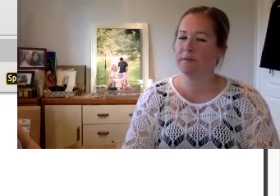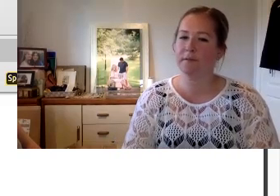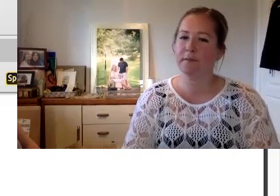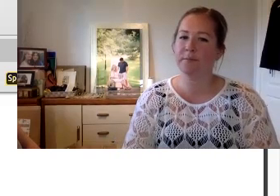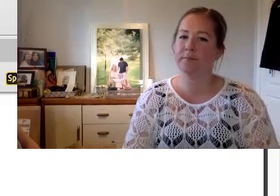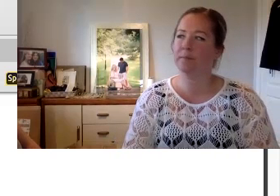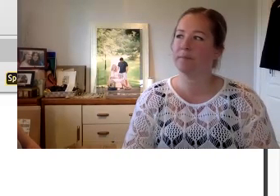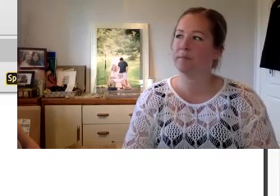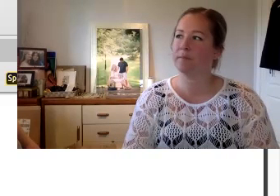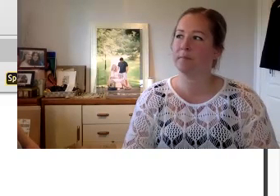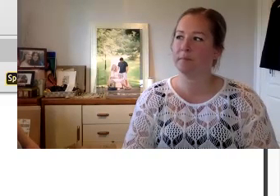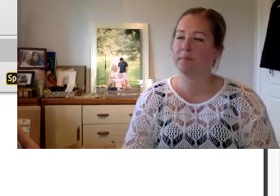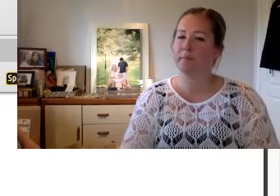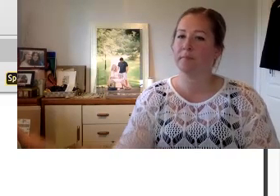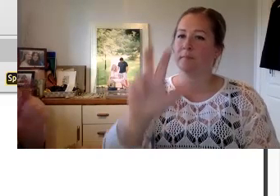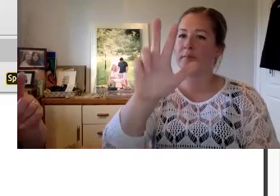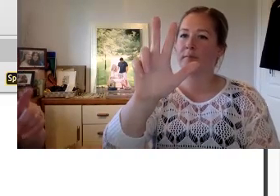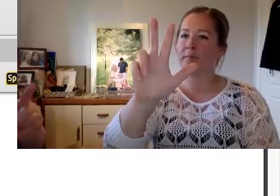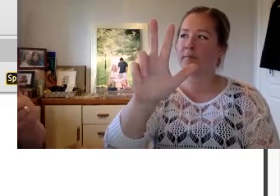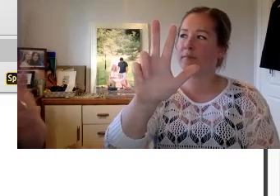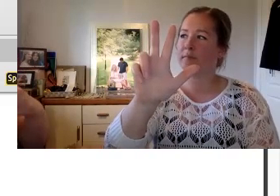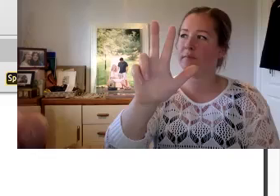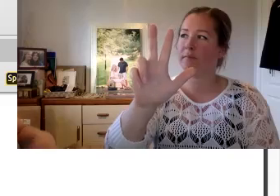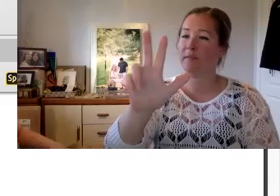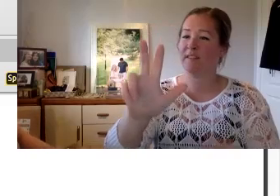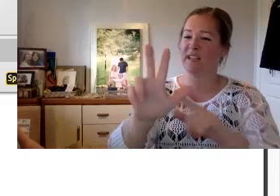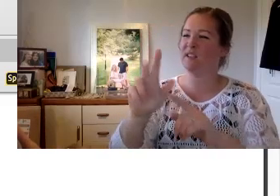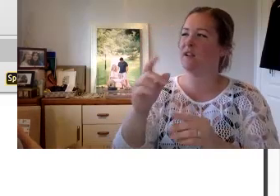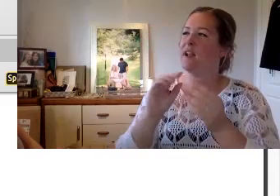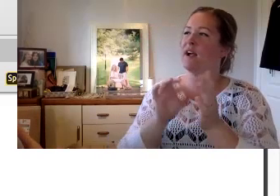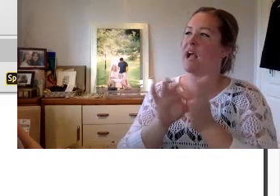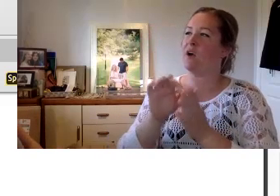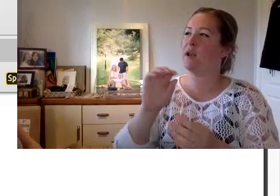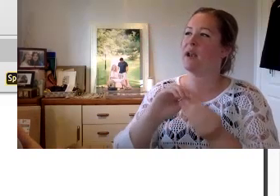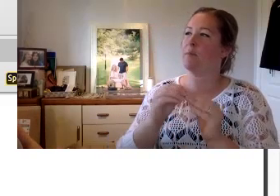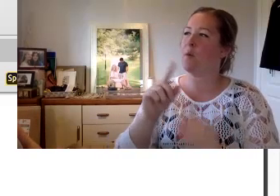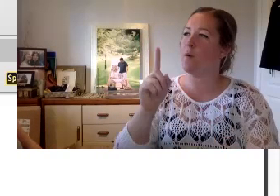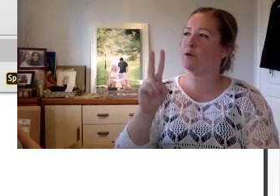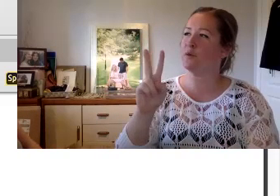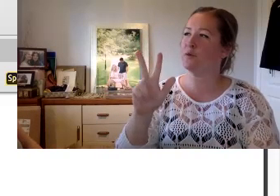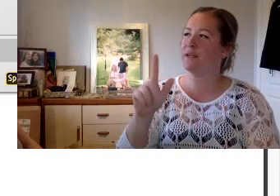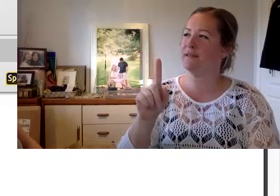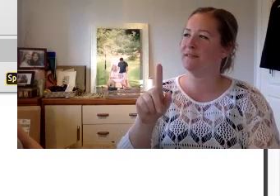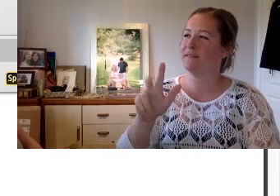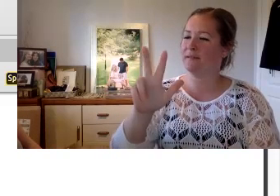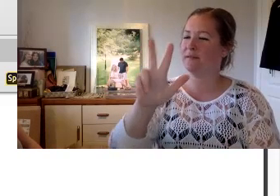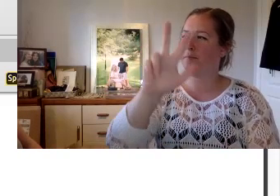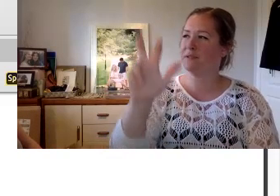For one time, just do pizza. So remember how you sign Z? Finger spell Z?